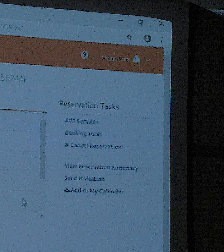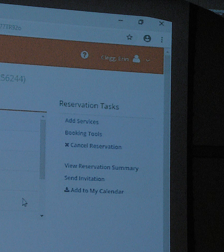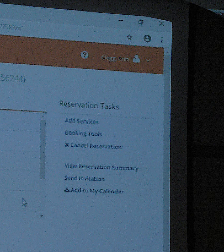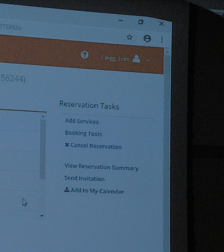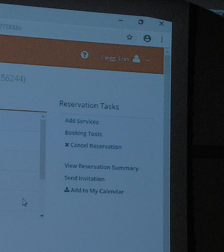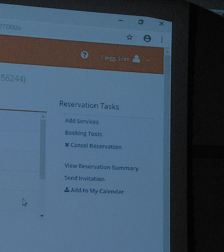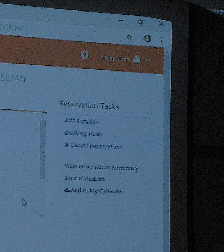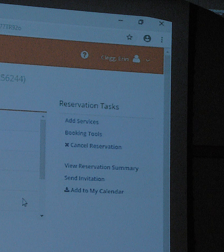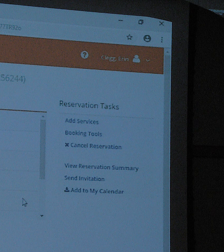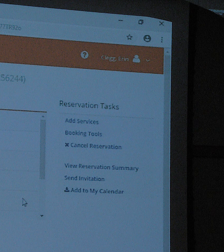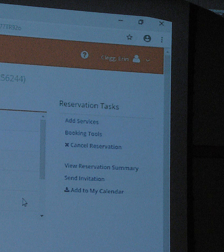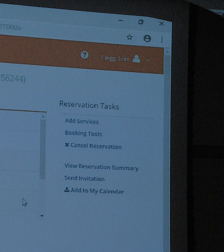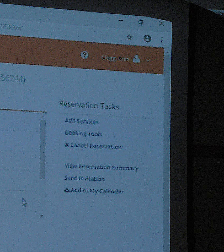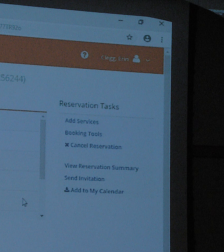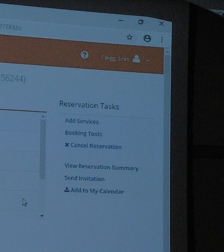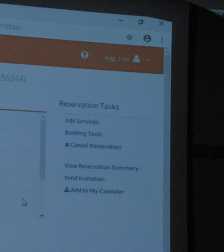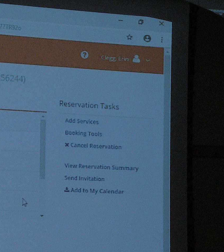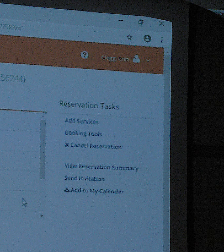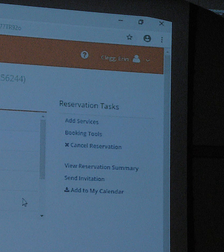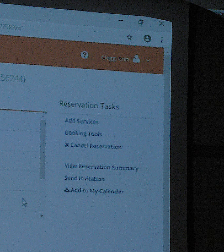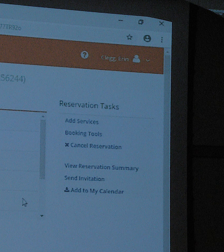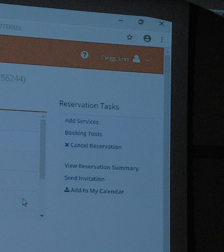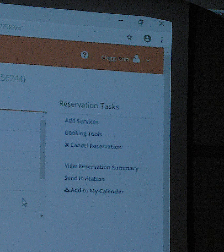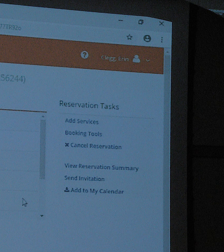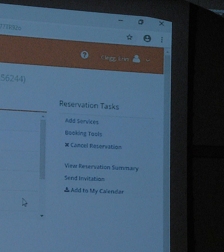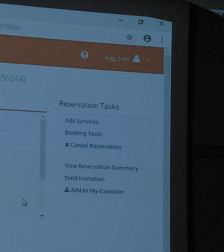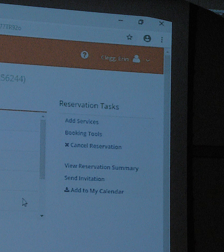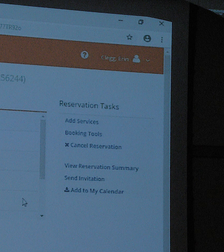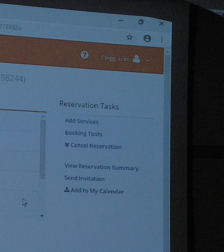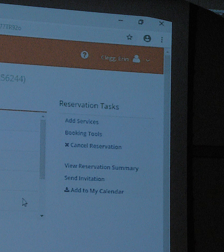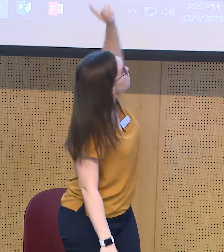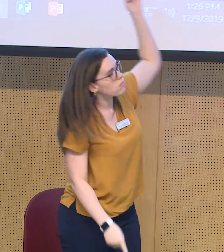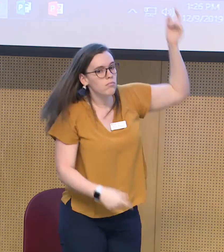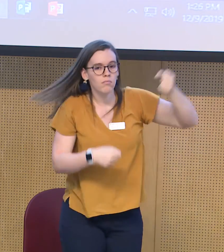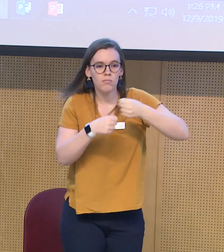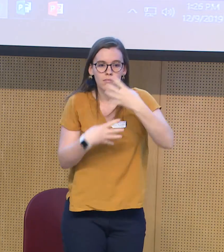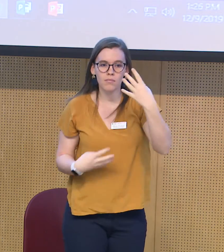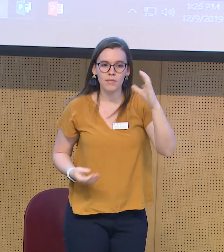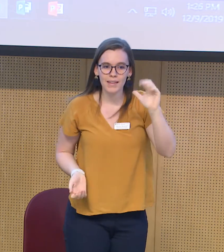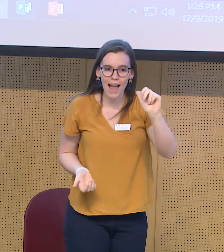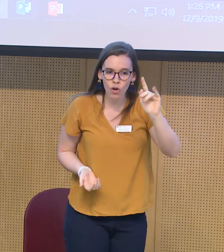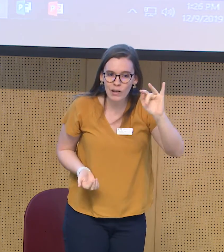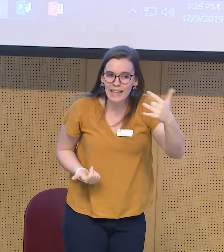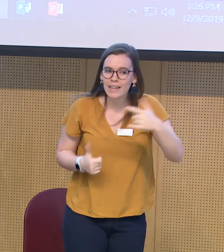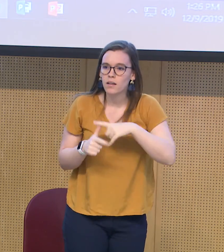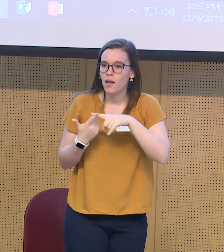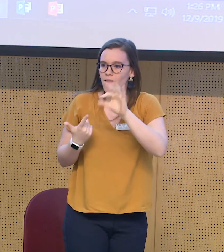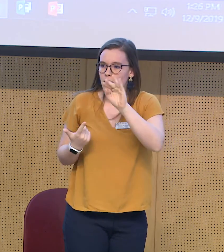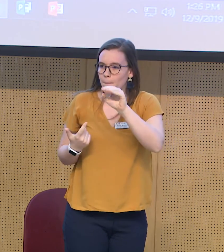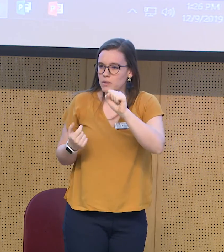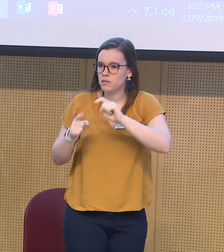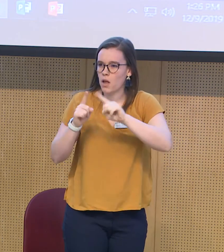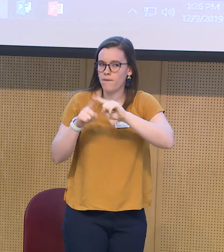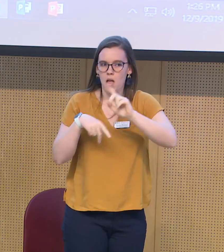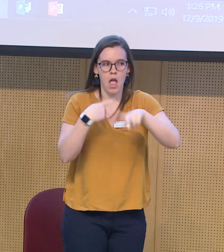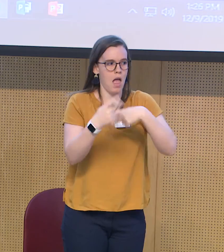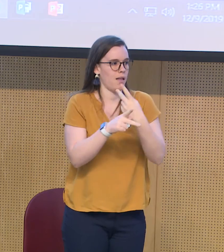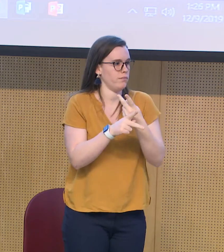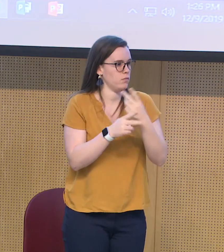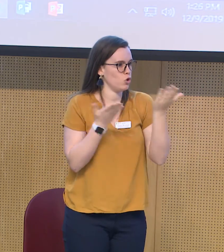the upper right-hand corner, it says add services. So then you see catering, FMS.